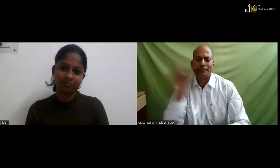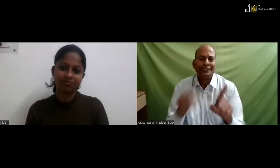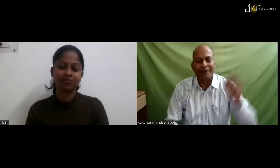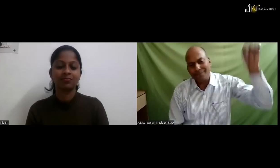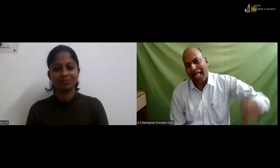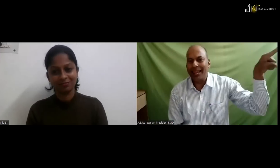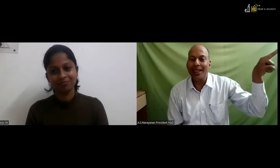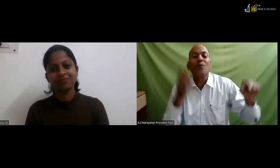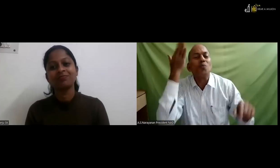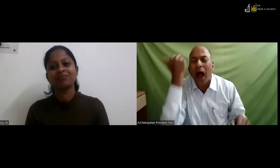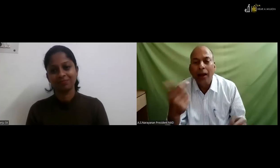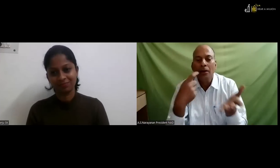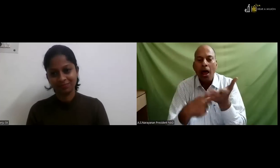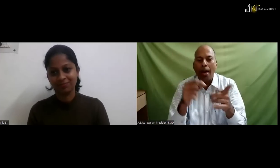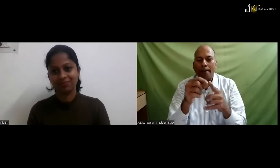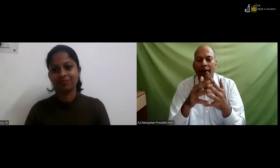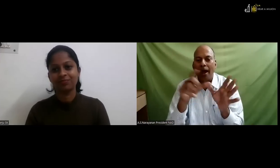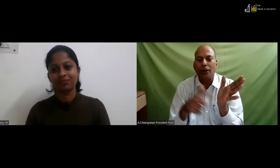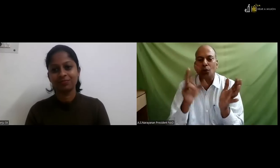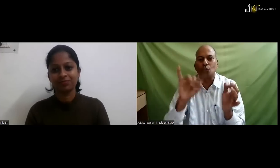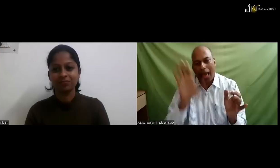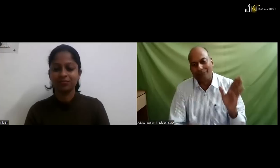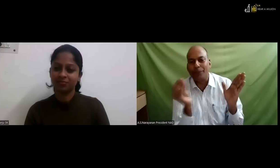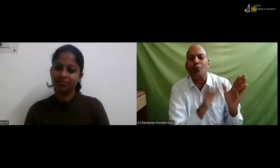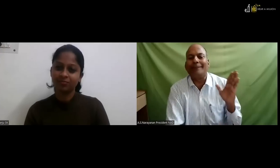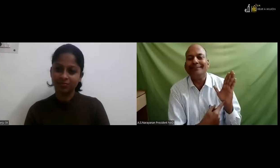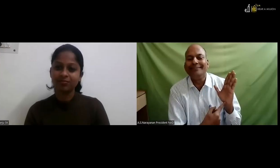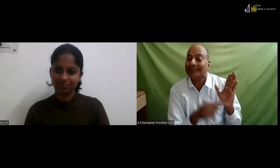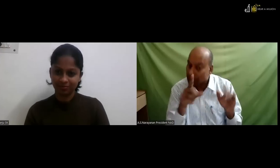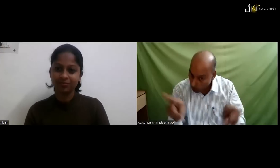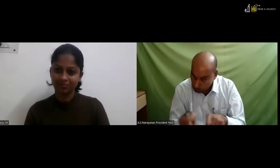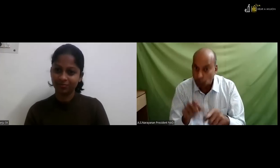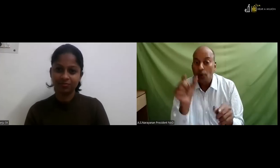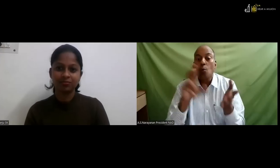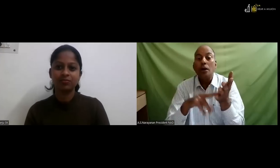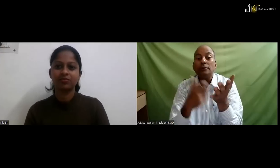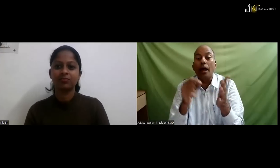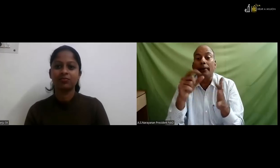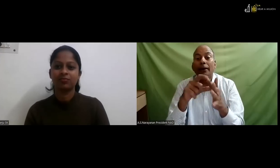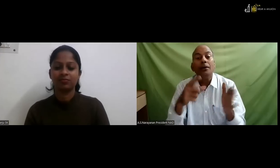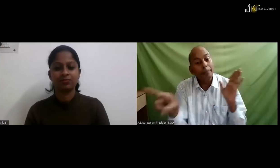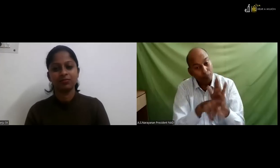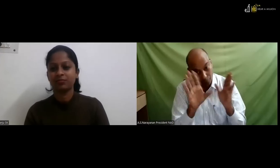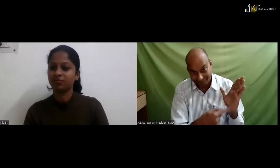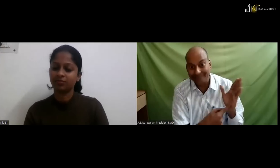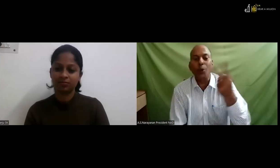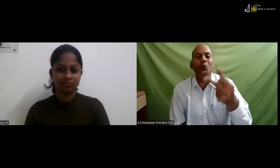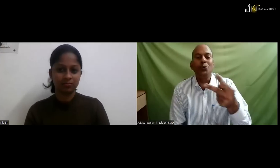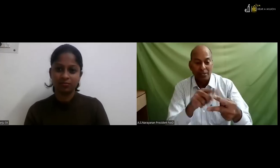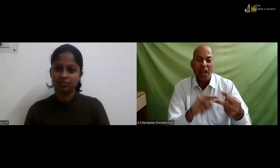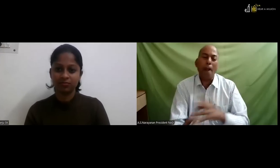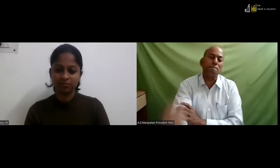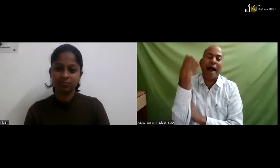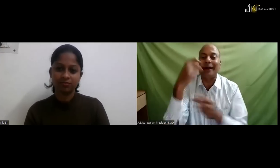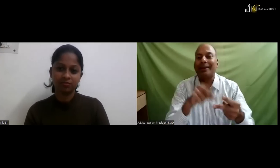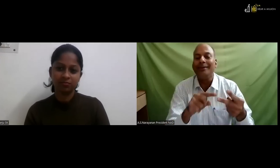will ignore, we can raise our complaint to other authorities as well. So this is what our RPWD Act 2016 says, that no one